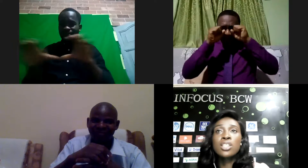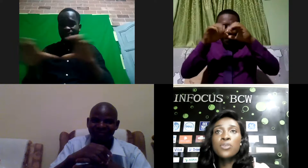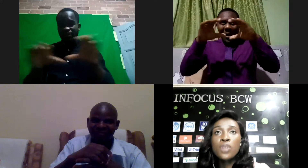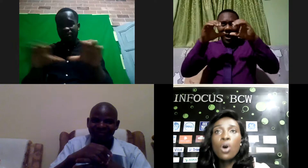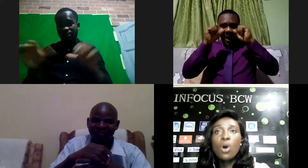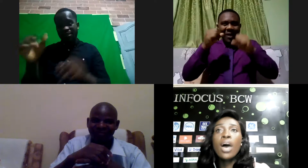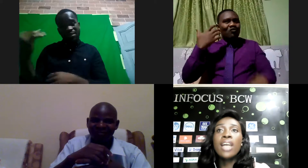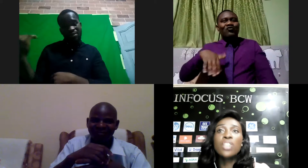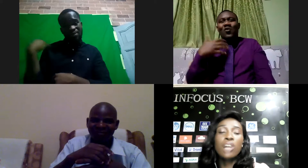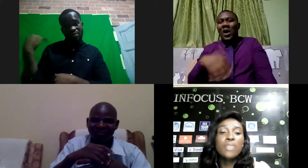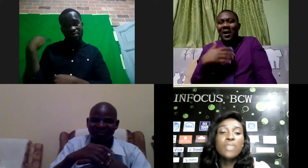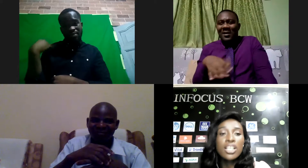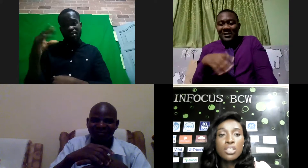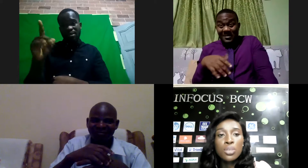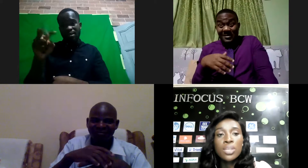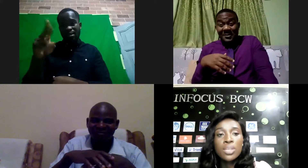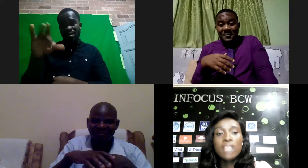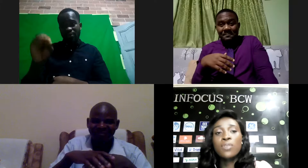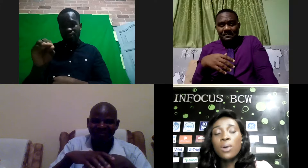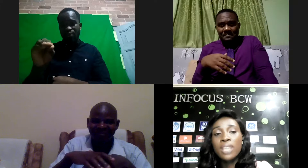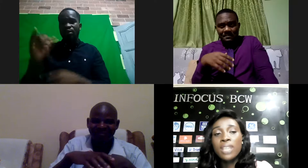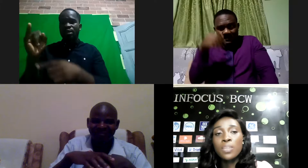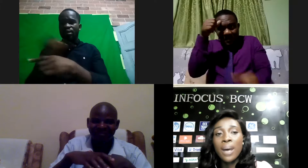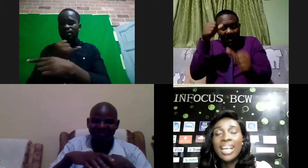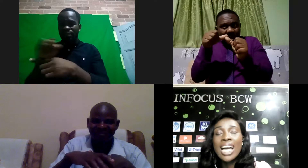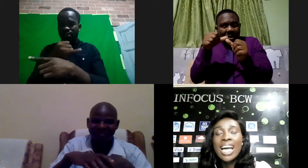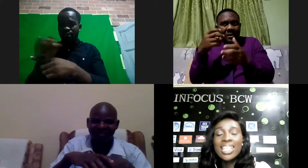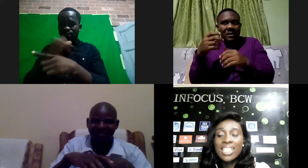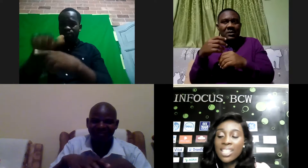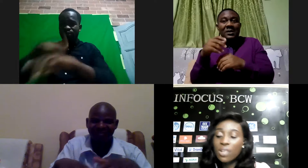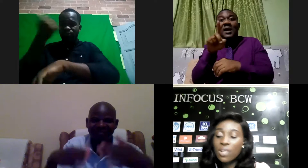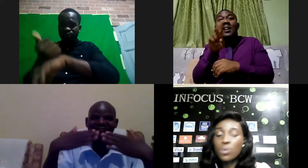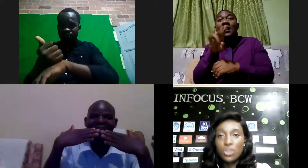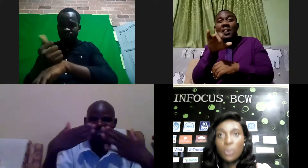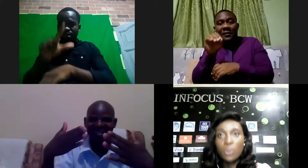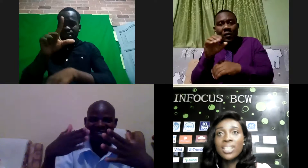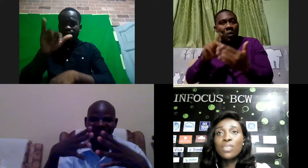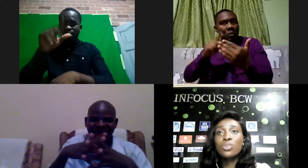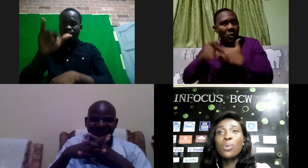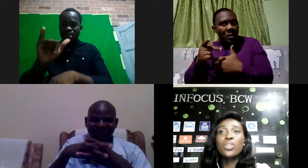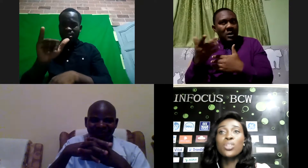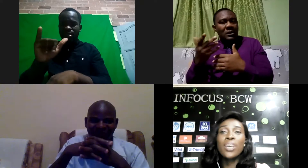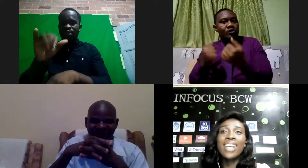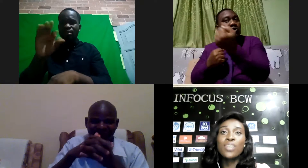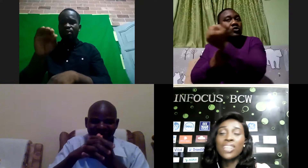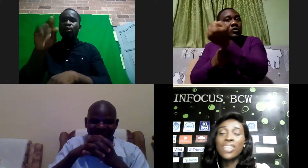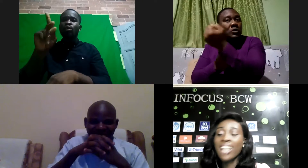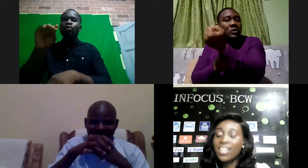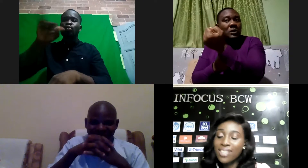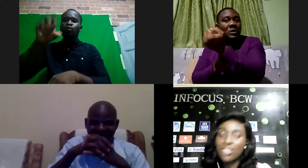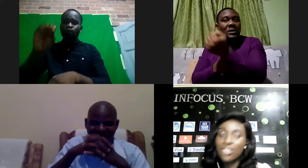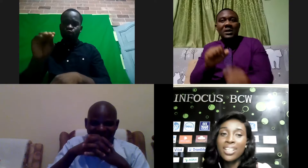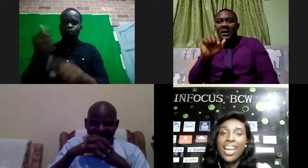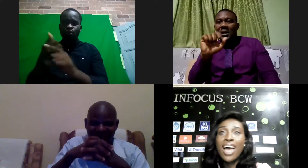the VIO Early Childhood Institute is founded by Lily Kudrow. Lily Kudrow will be joining us for the